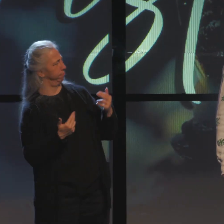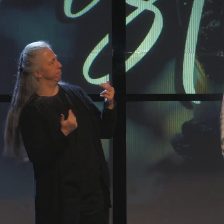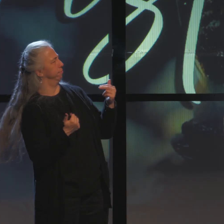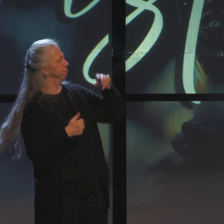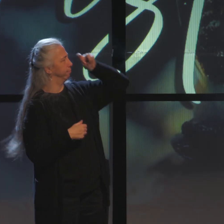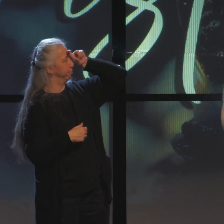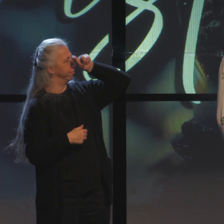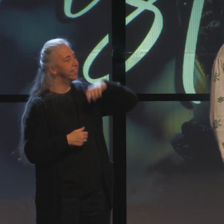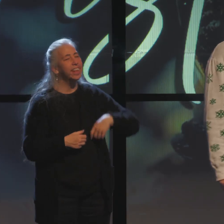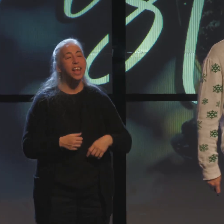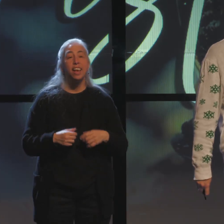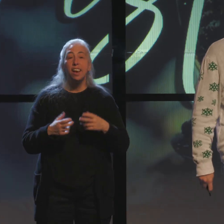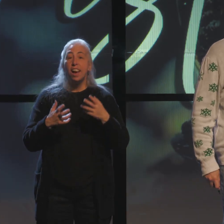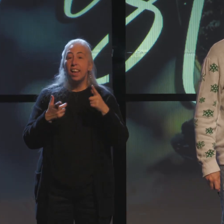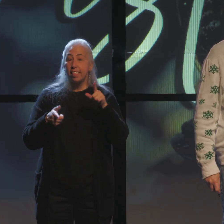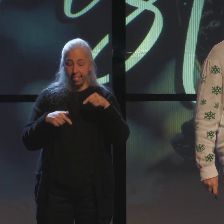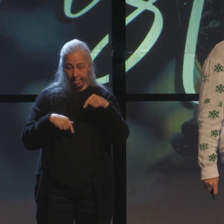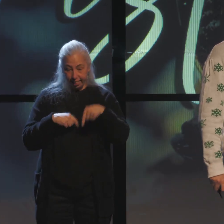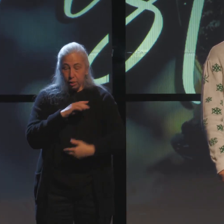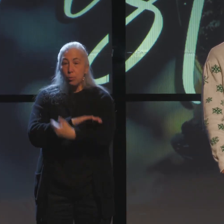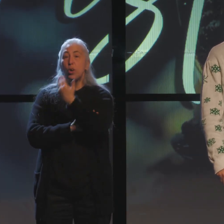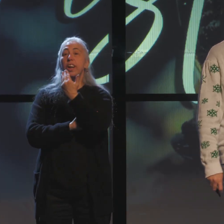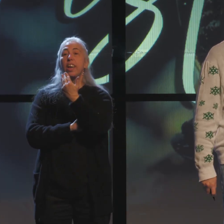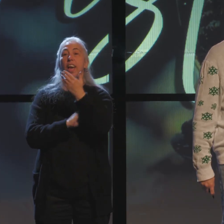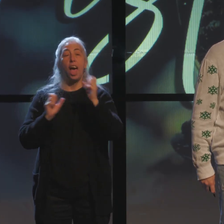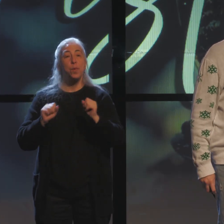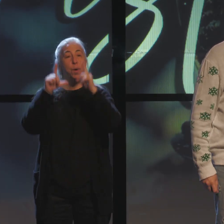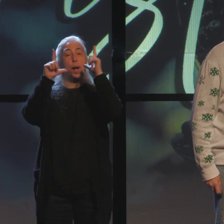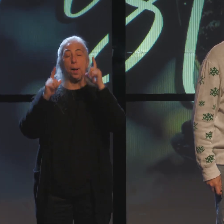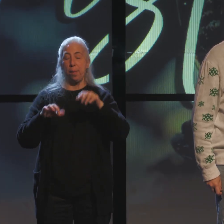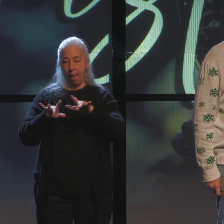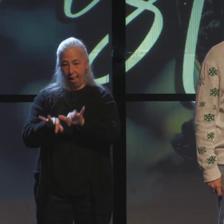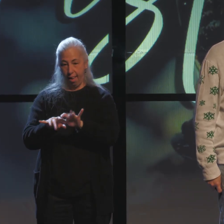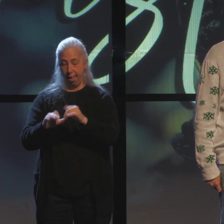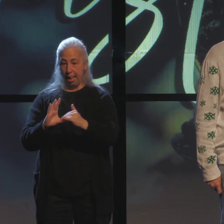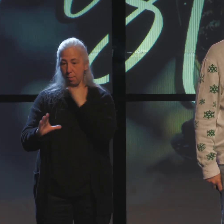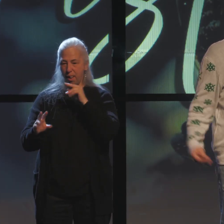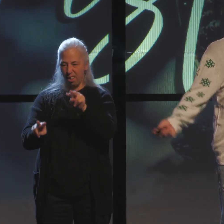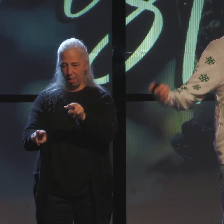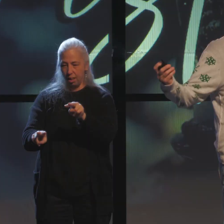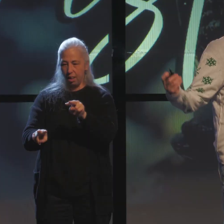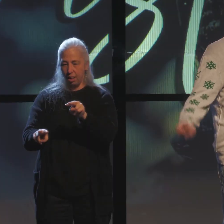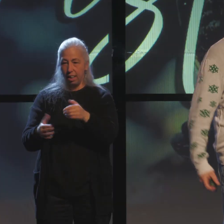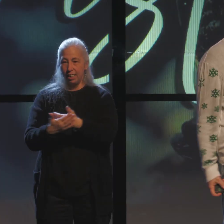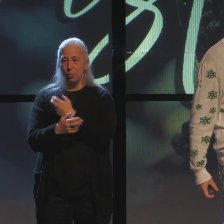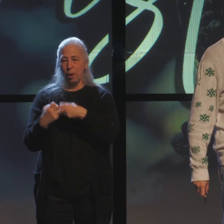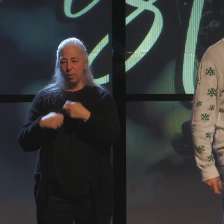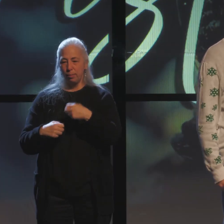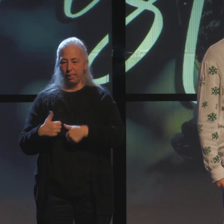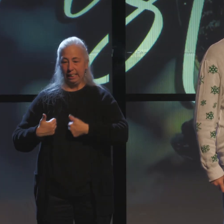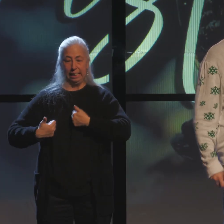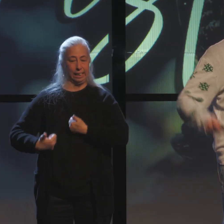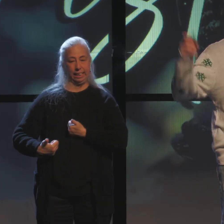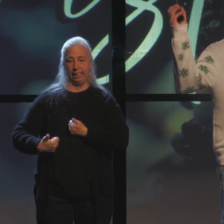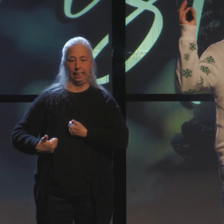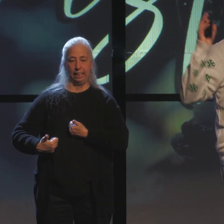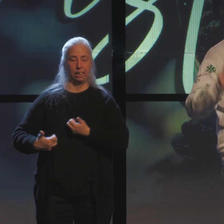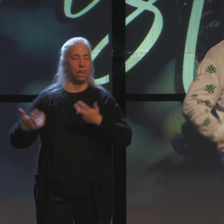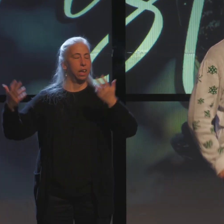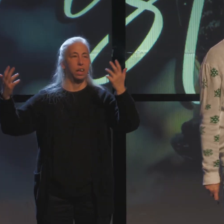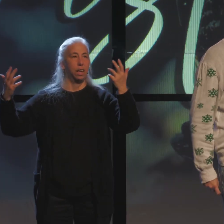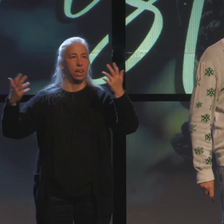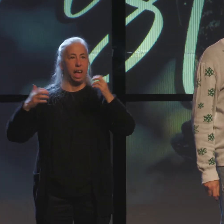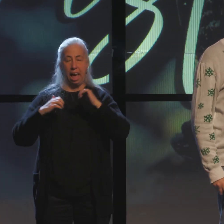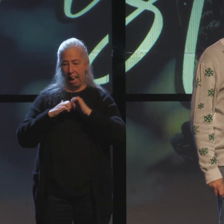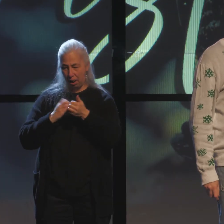I woke up this morning, checked my email, new problems. Love it. No idea how